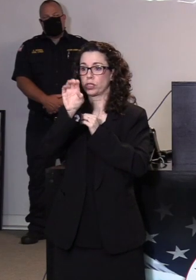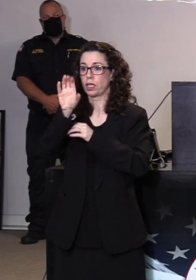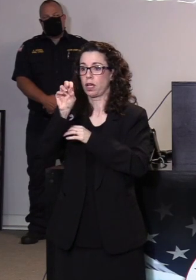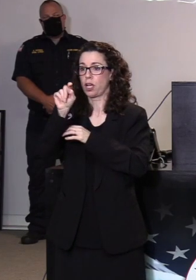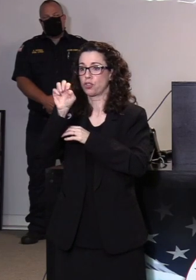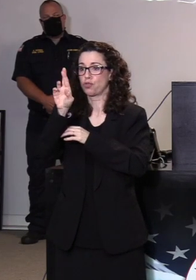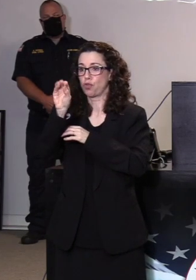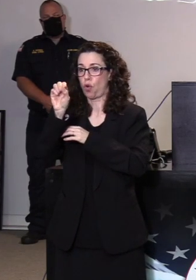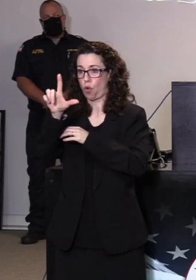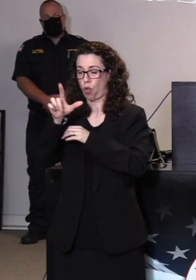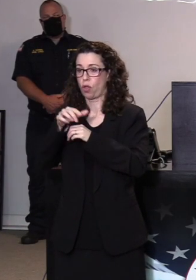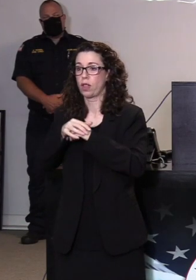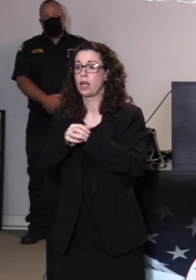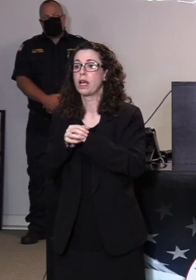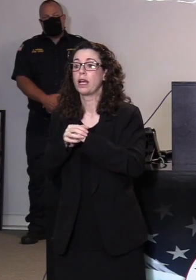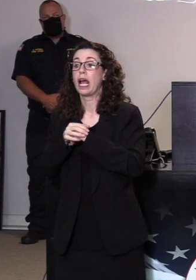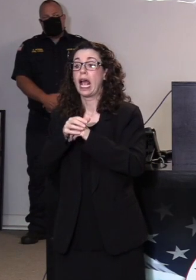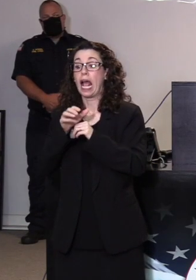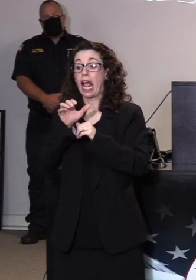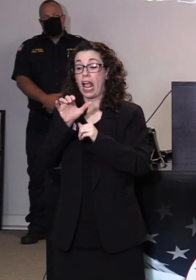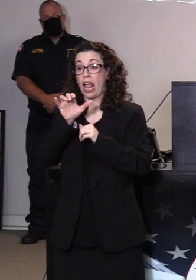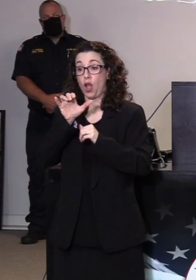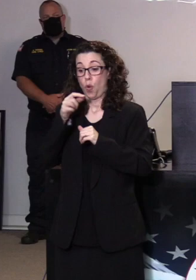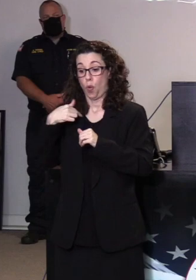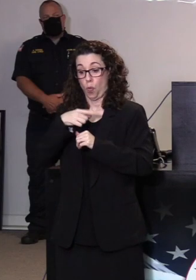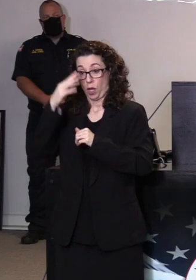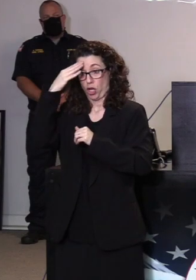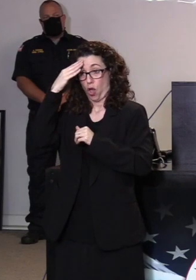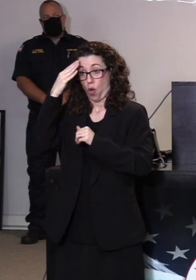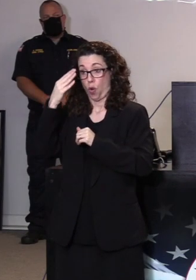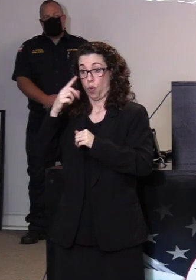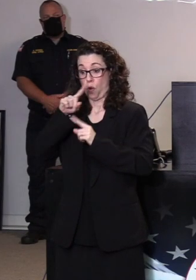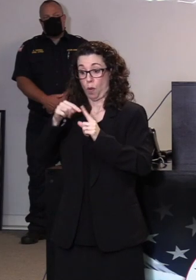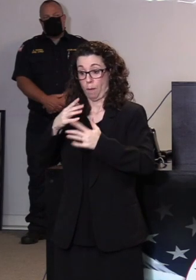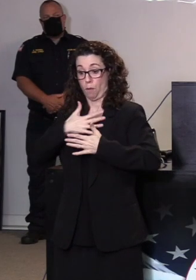of respiratory droplets play in the spread of the virus.